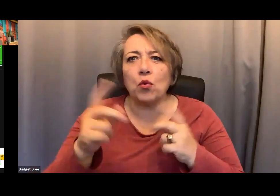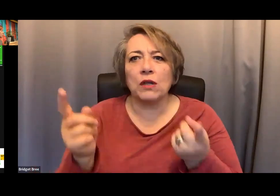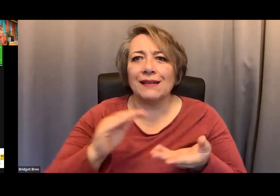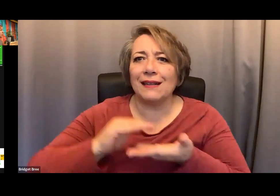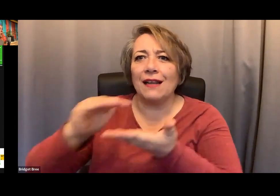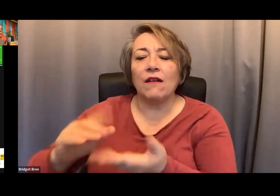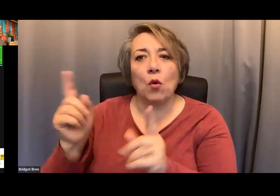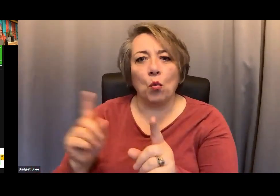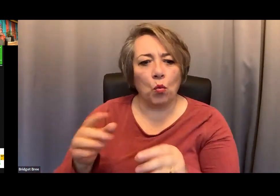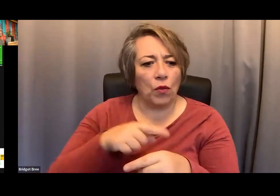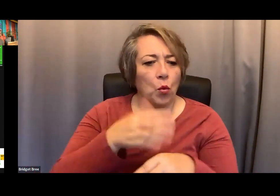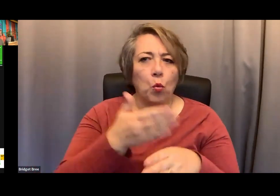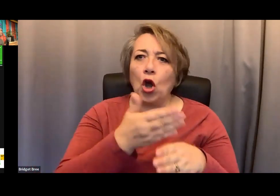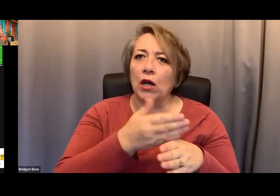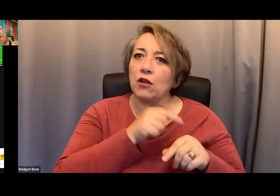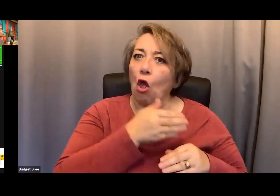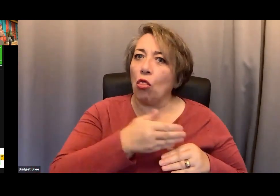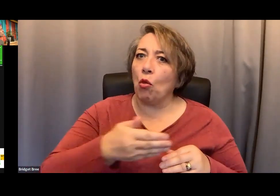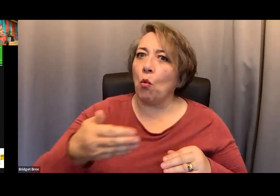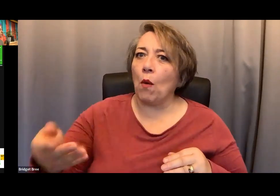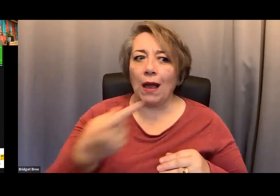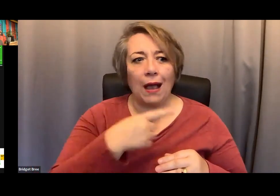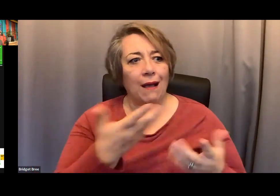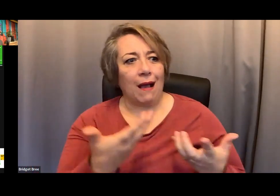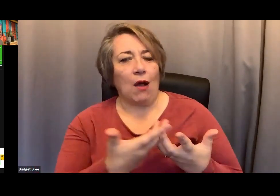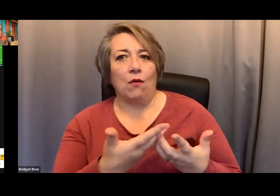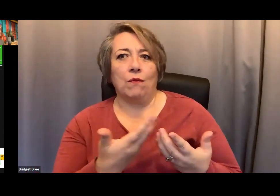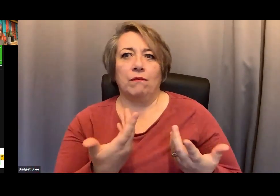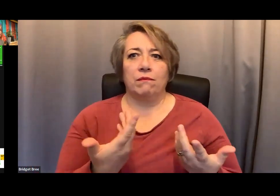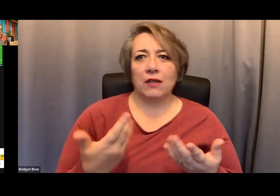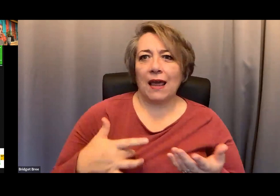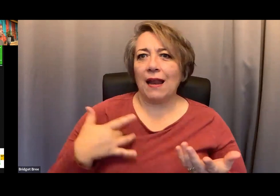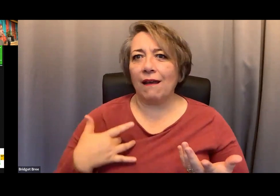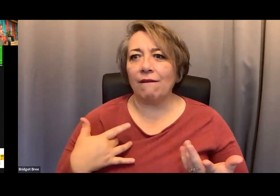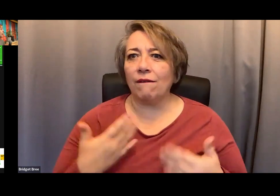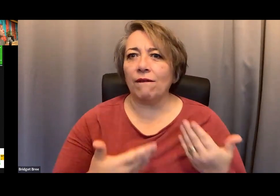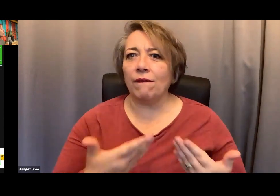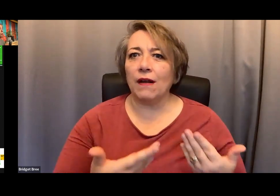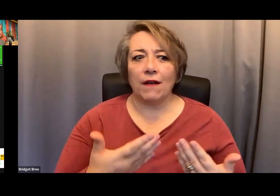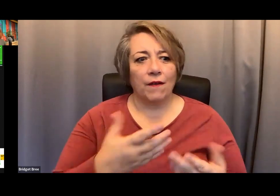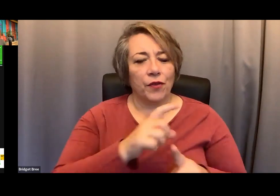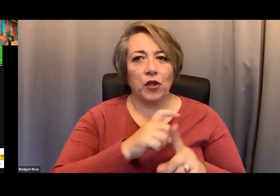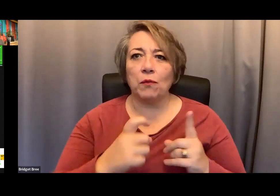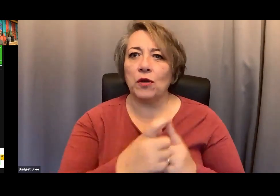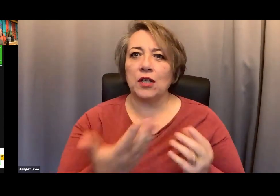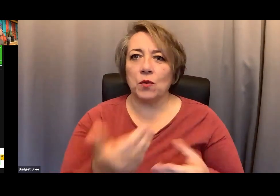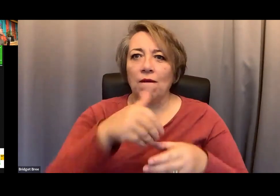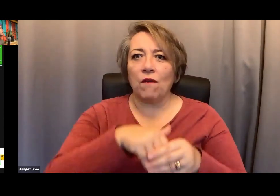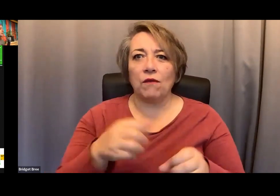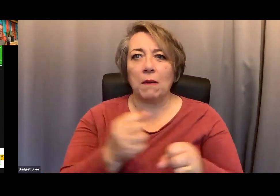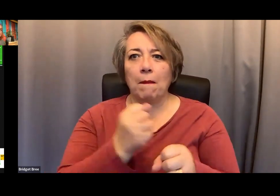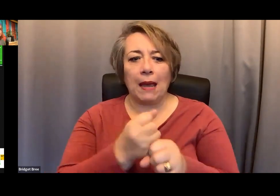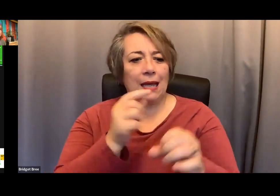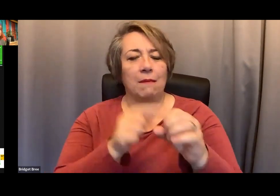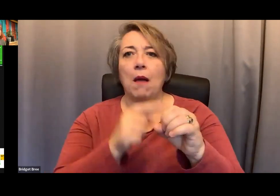all of those workers, what were the impacts on all of those communities along the way that had a role in bringing all of